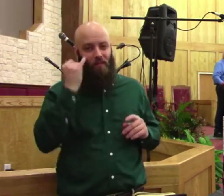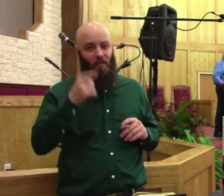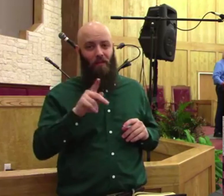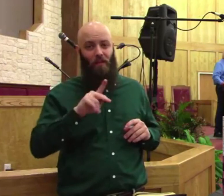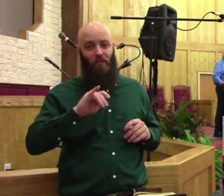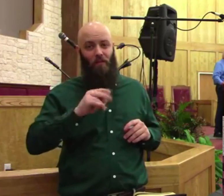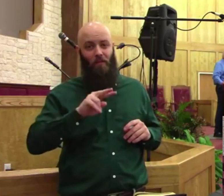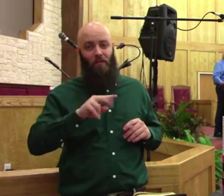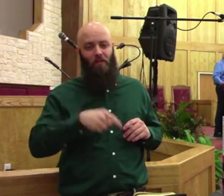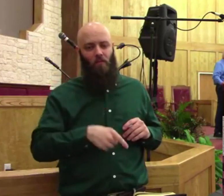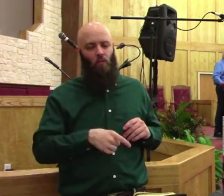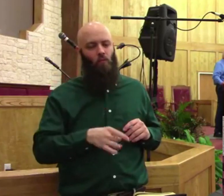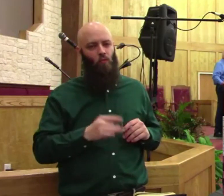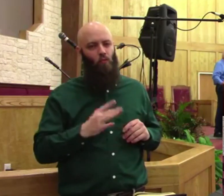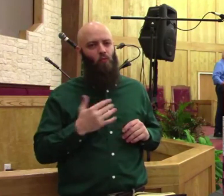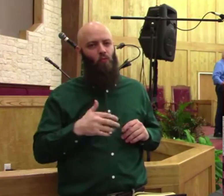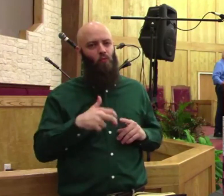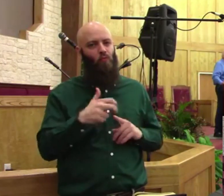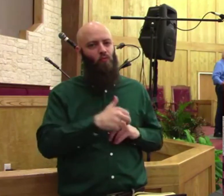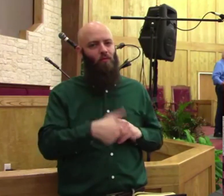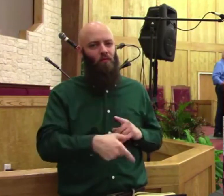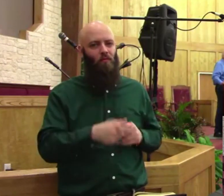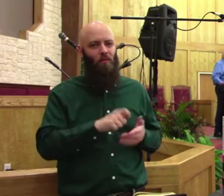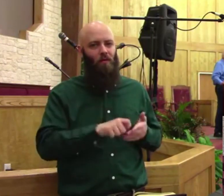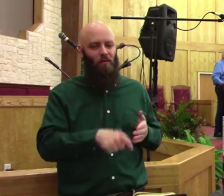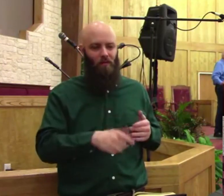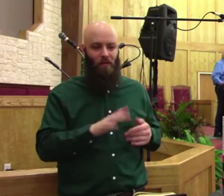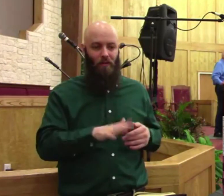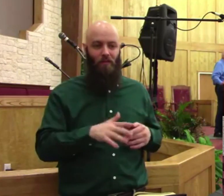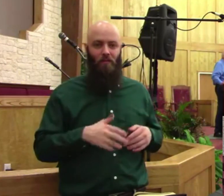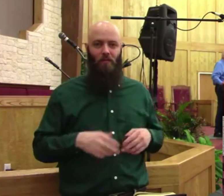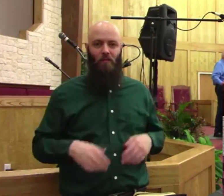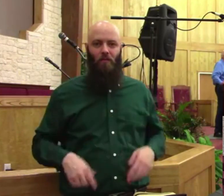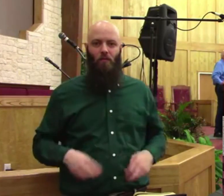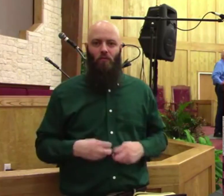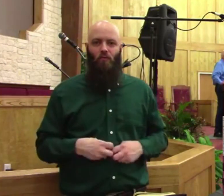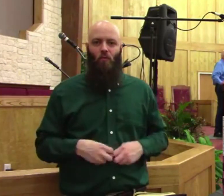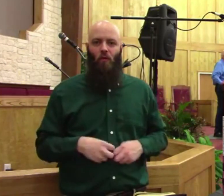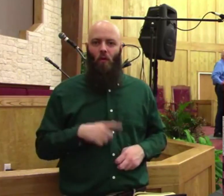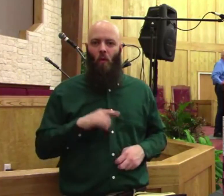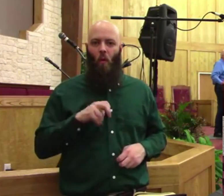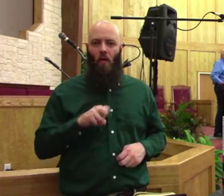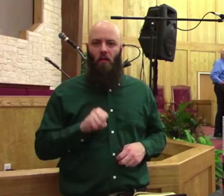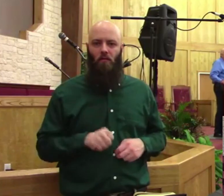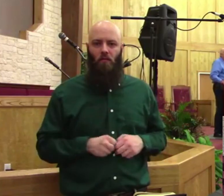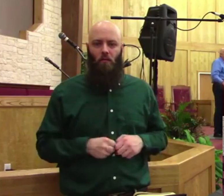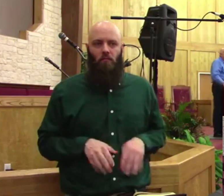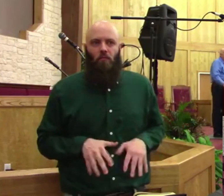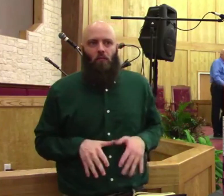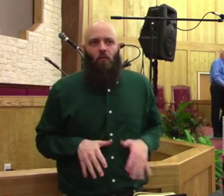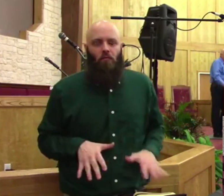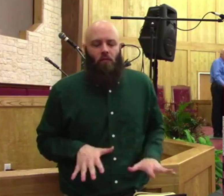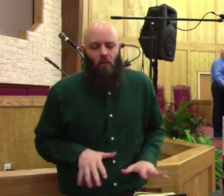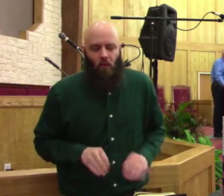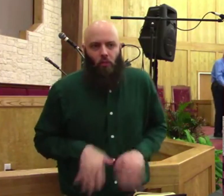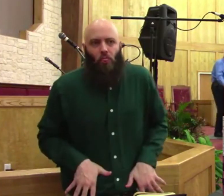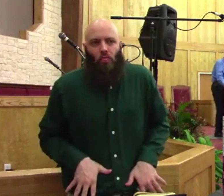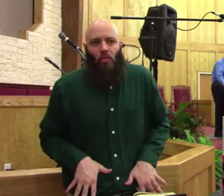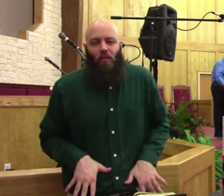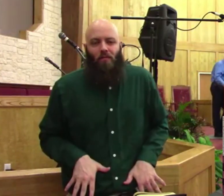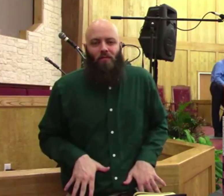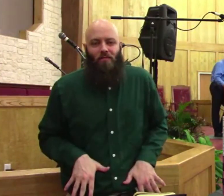James, the joints of his loins are loosened. And it's just, you